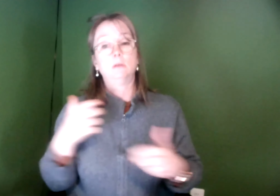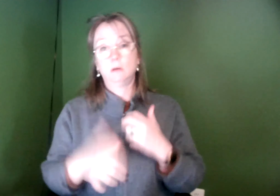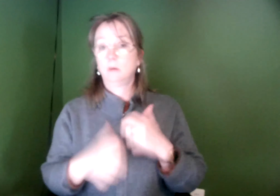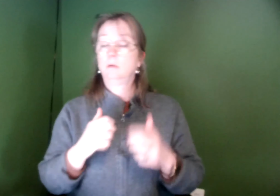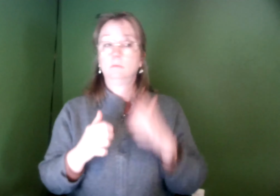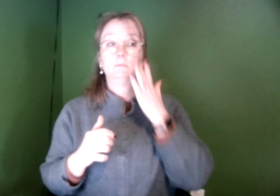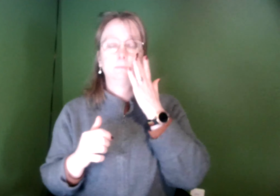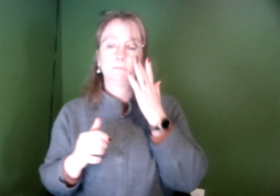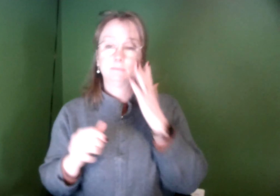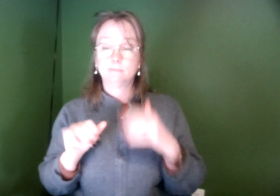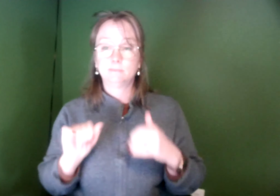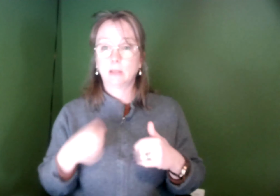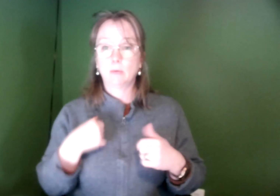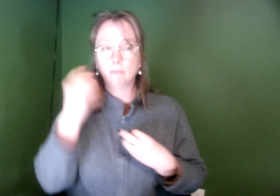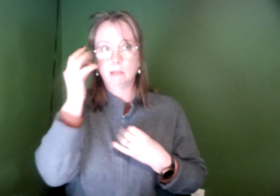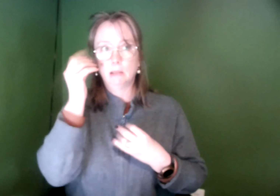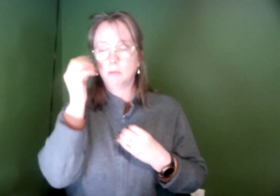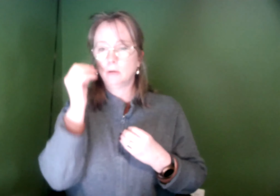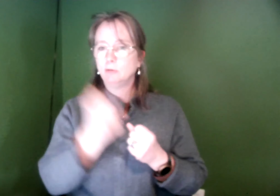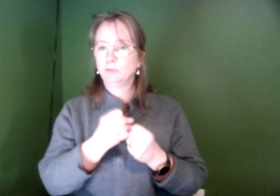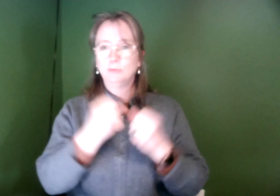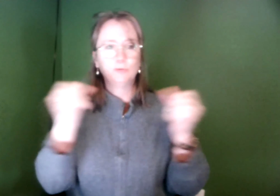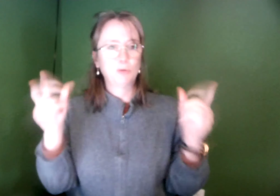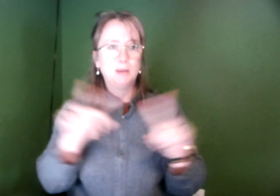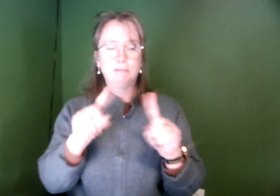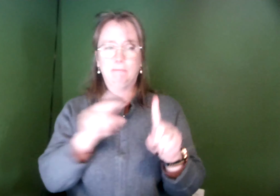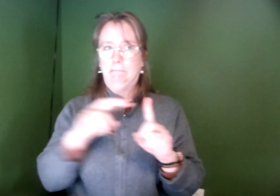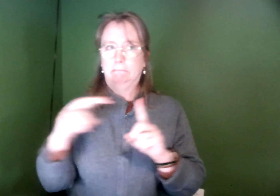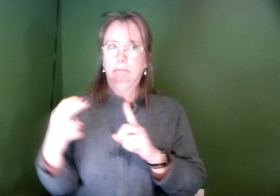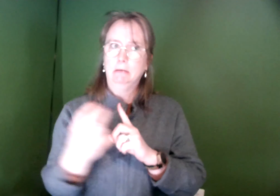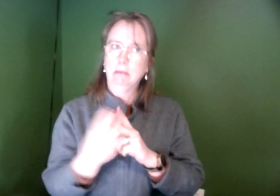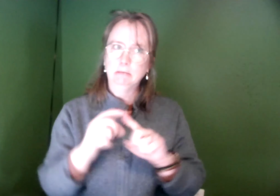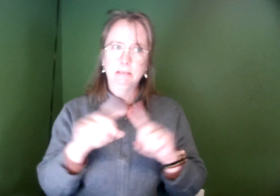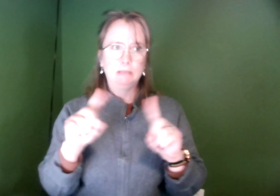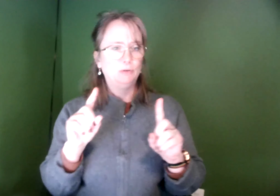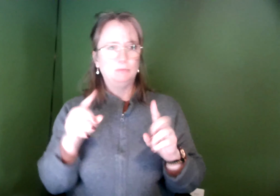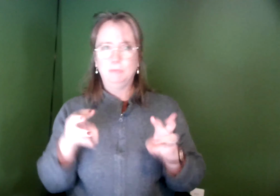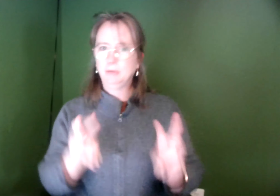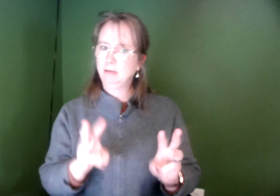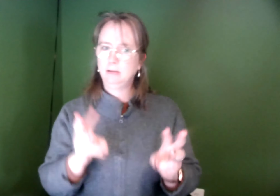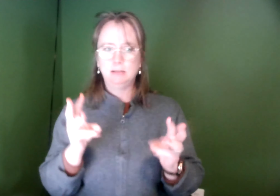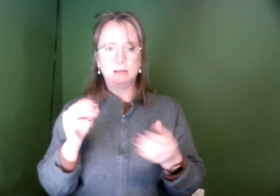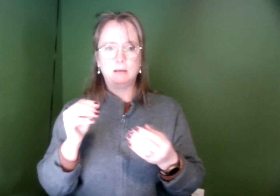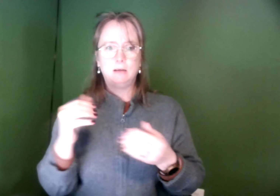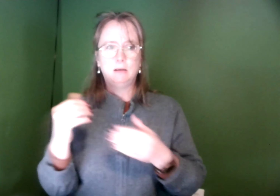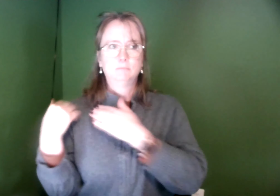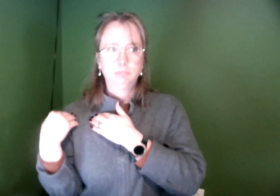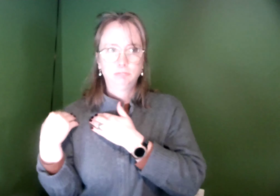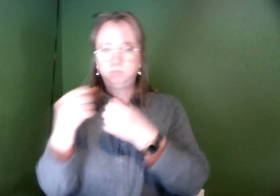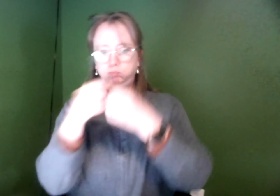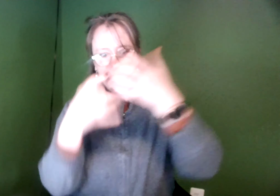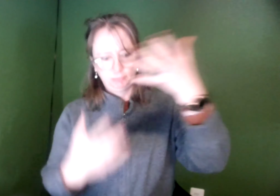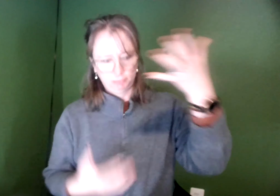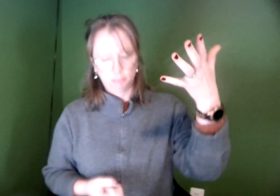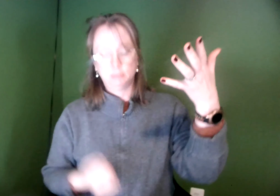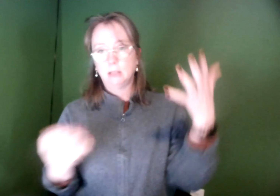was kind of what I was thinking about. And there's so many facets of it, and there's so much that needs to be done. And this the